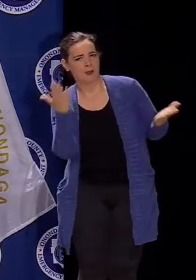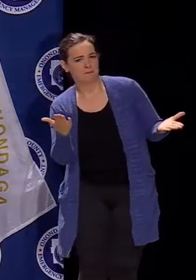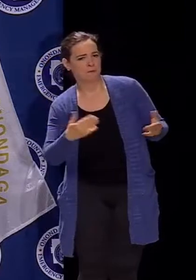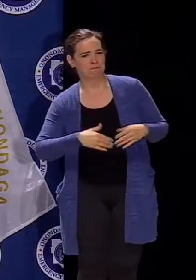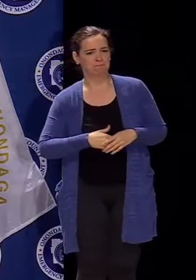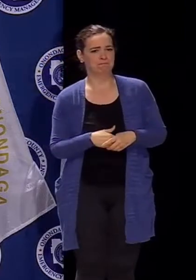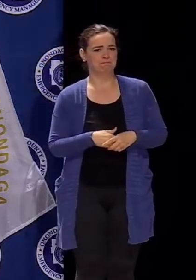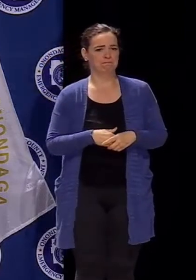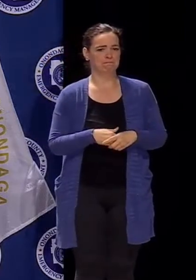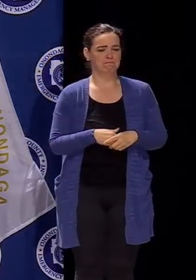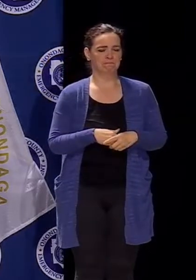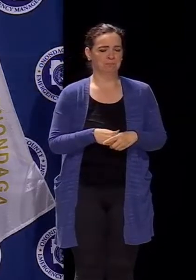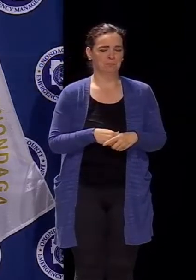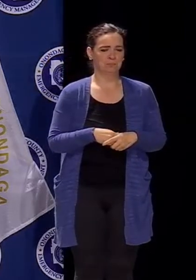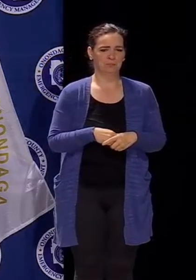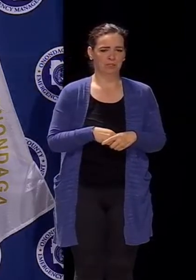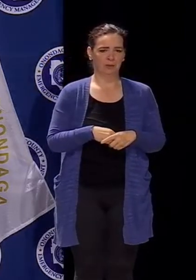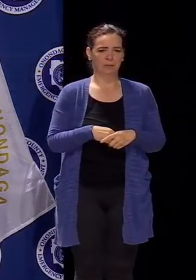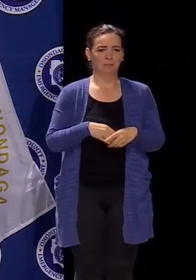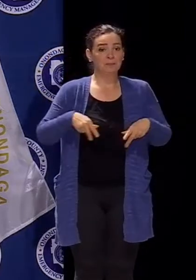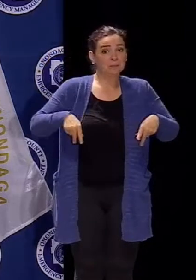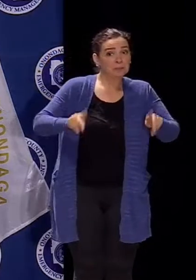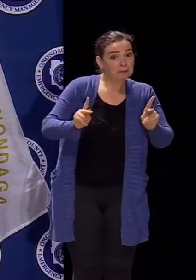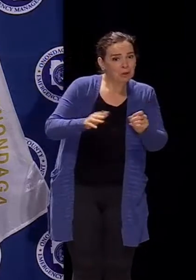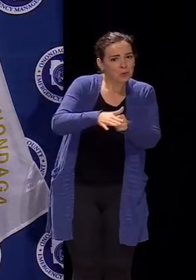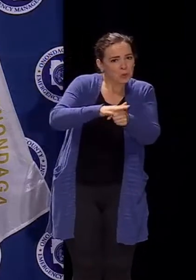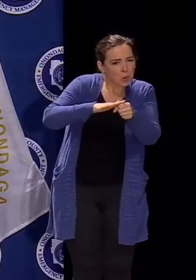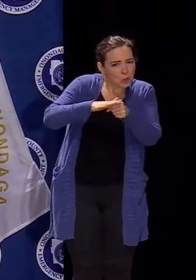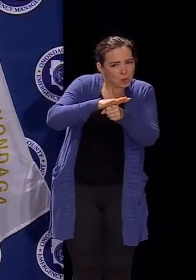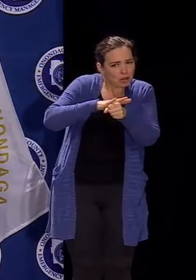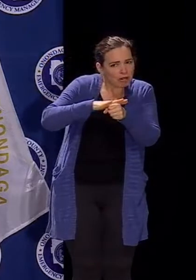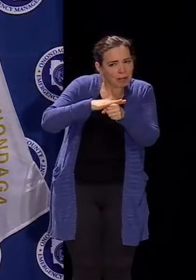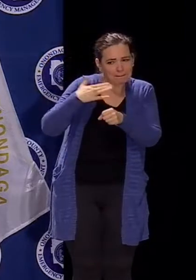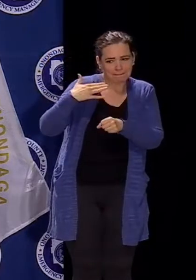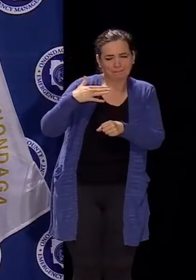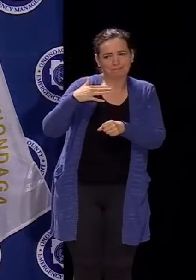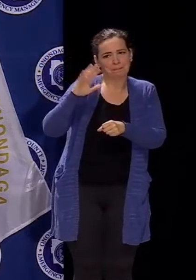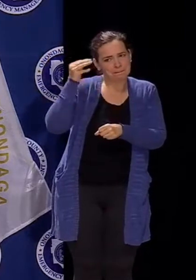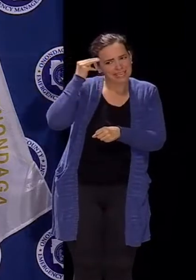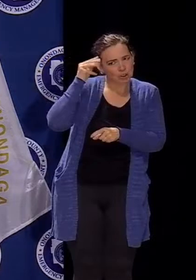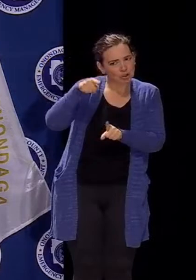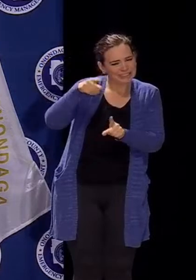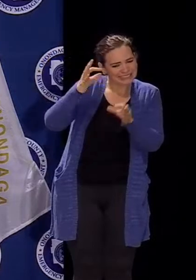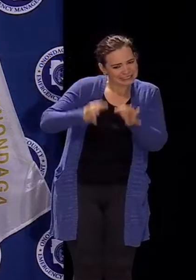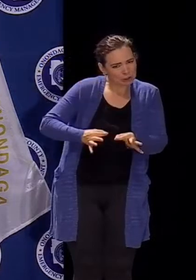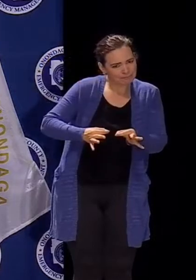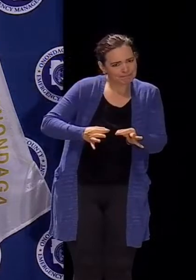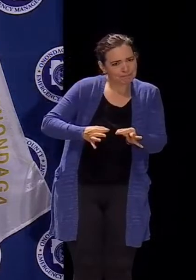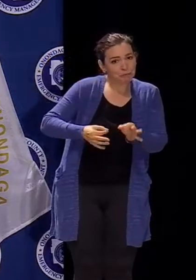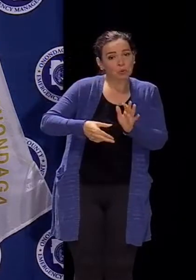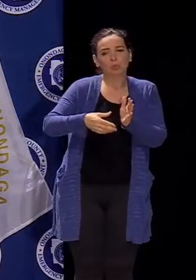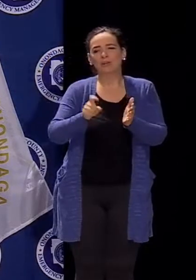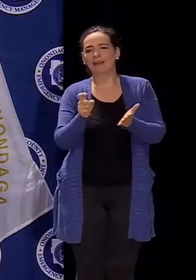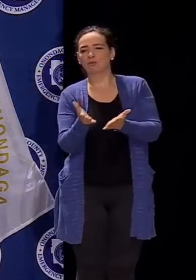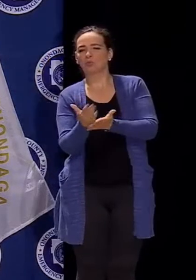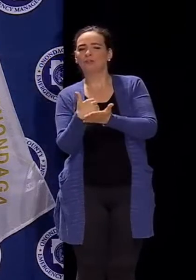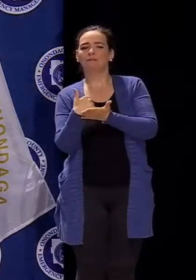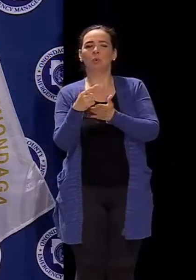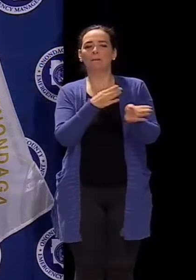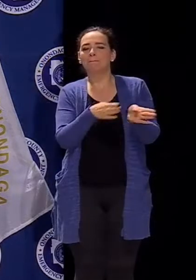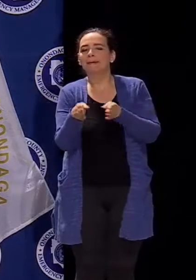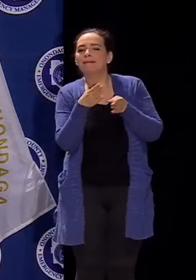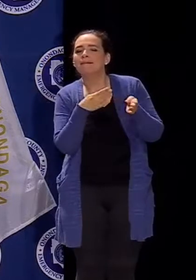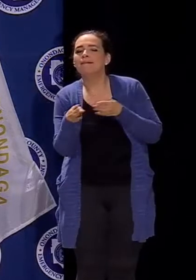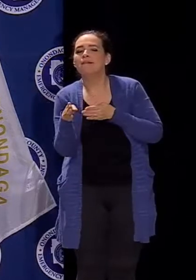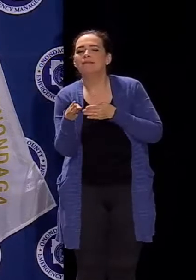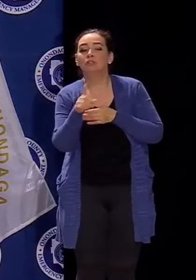to allow the local mayors to maybe avoid planning and zoning board reviews to get them open faster.